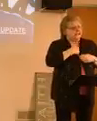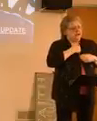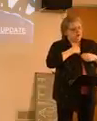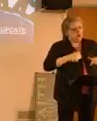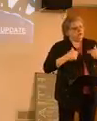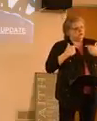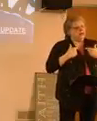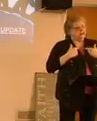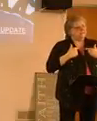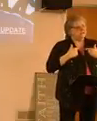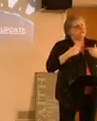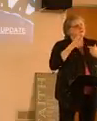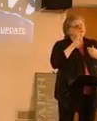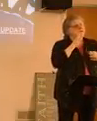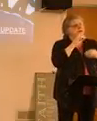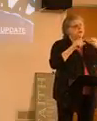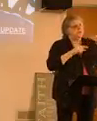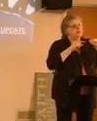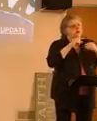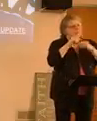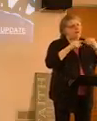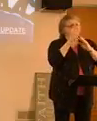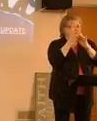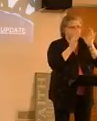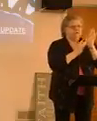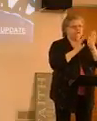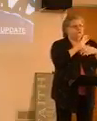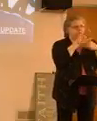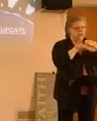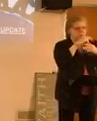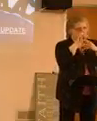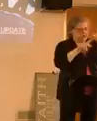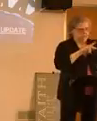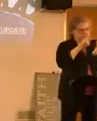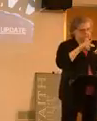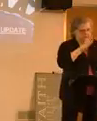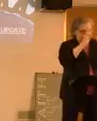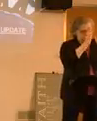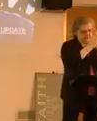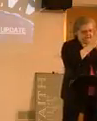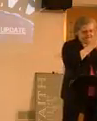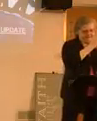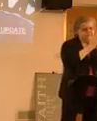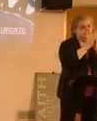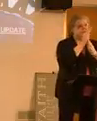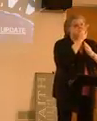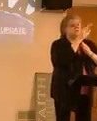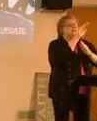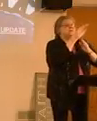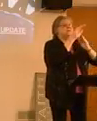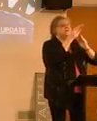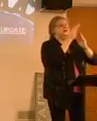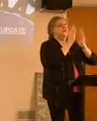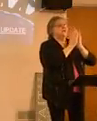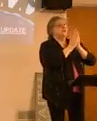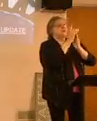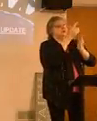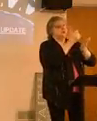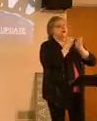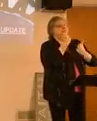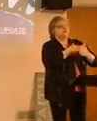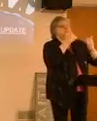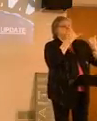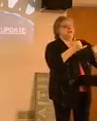to be all about telling people about Jesus. Let's pray together. Father, I pray that you'll help us as we enter this season